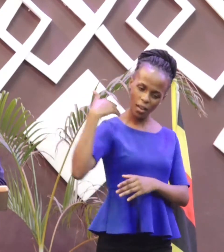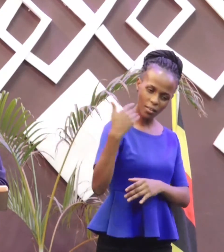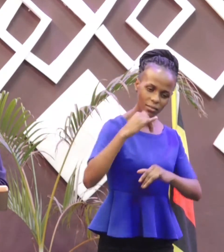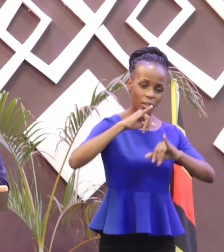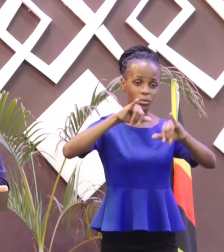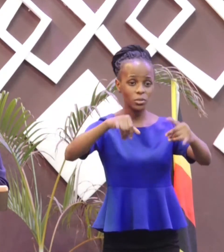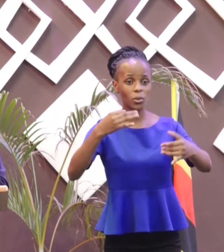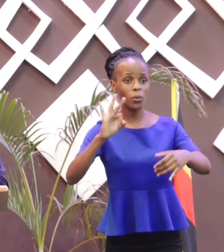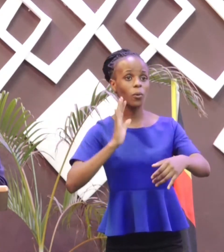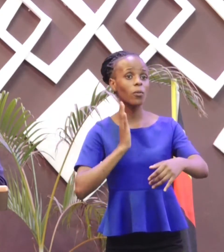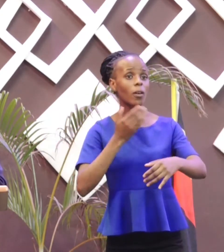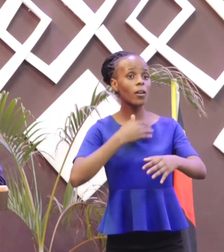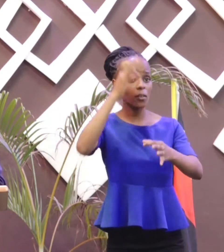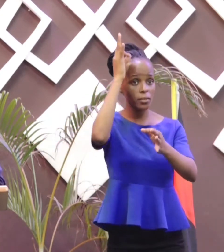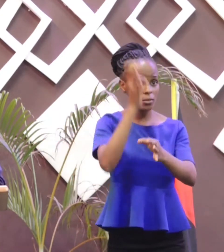faith,